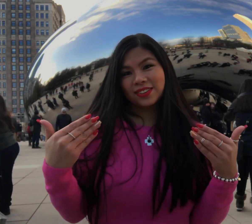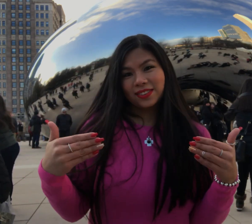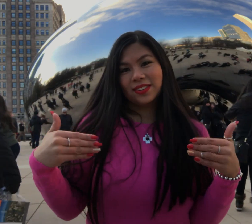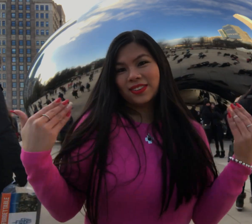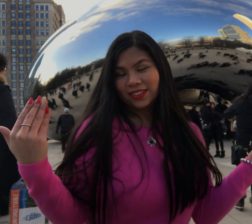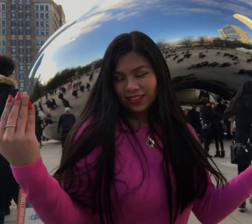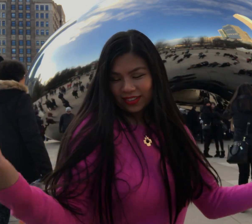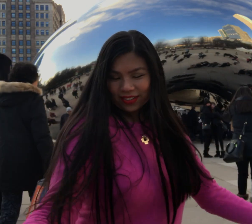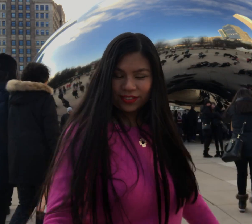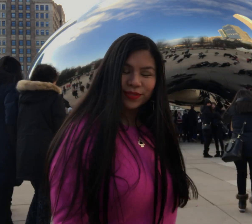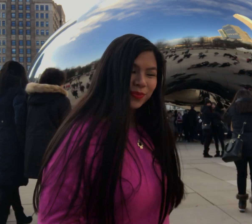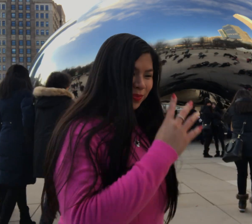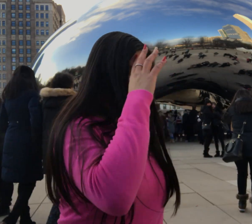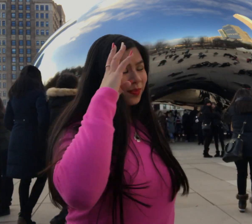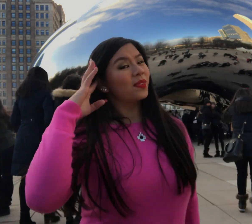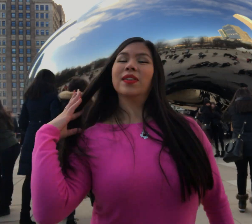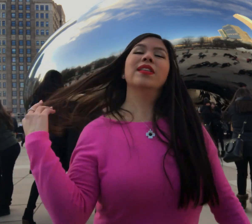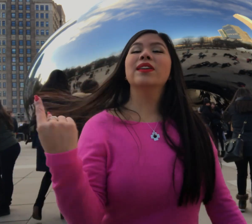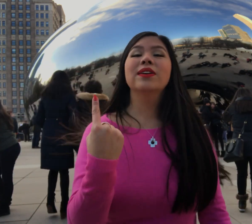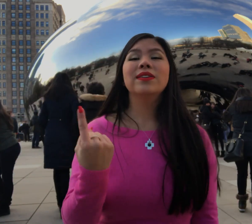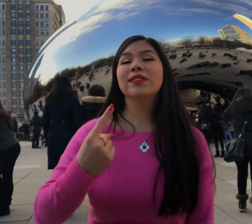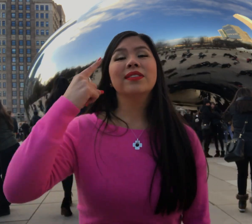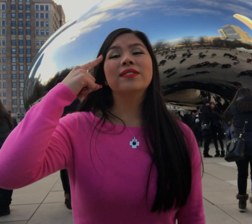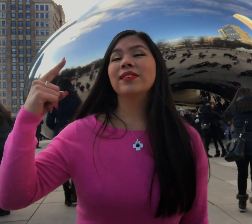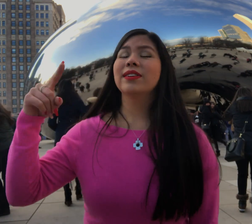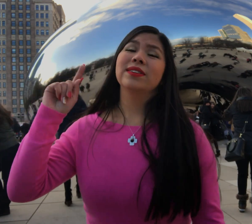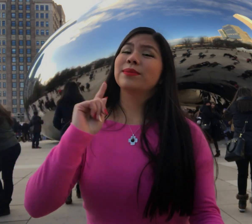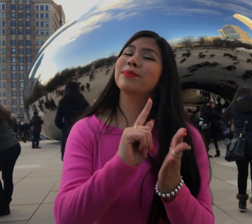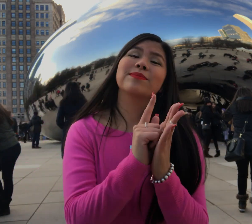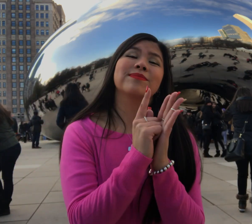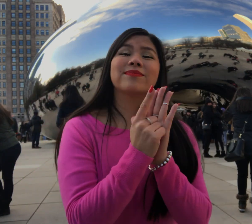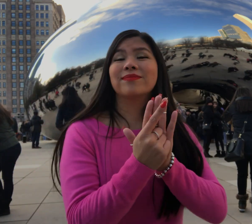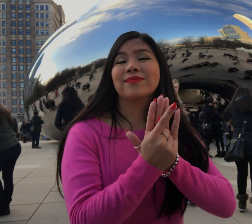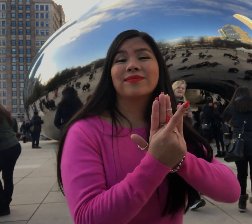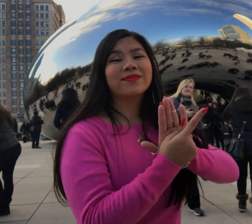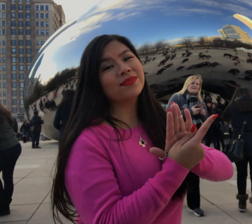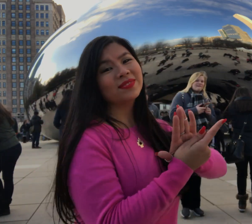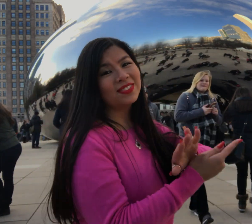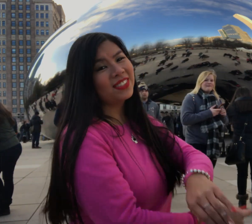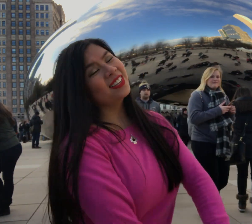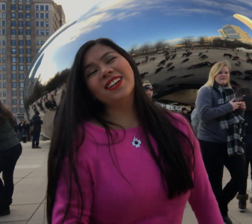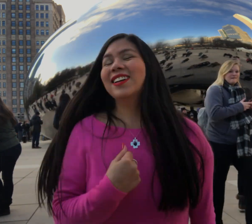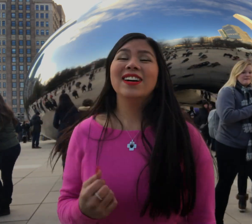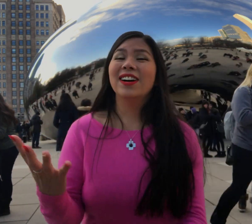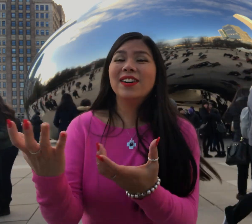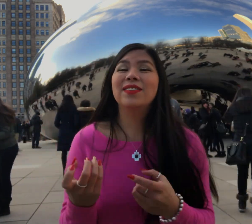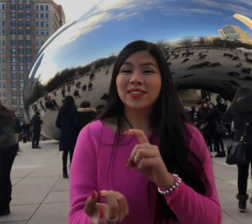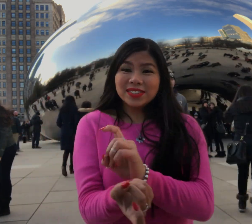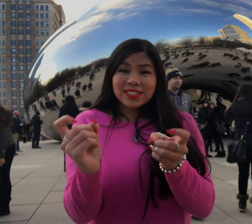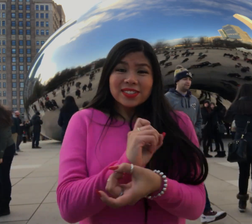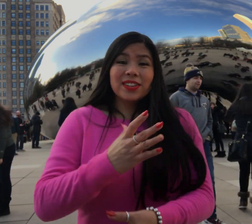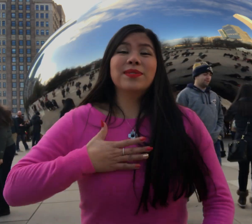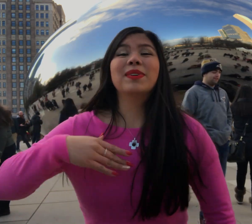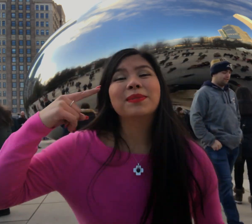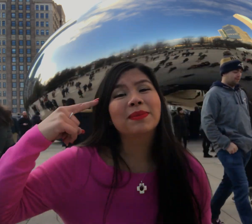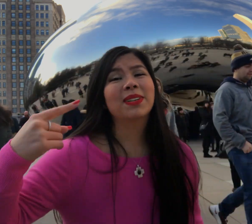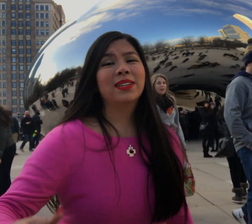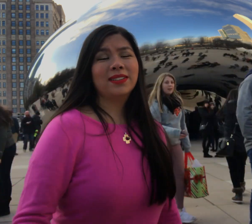happier Than only for a minute I want to change my mind